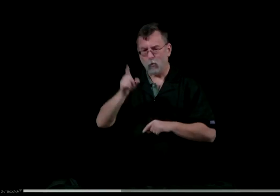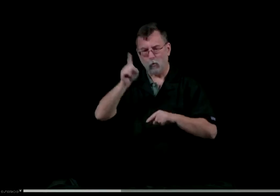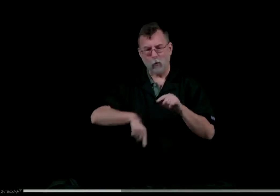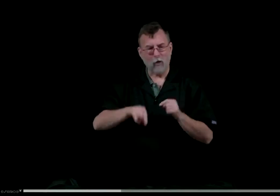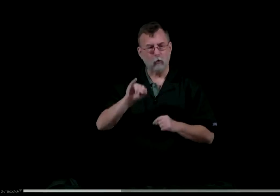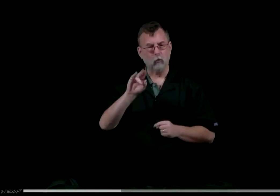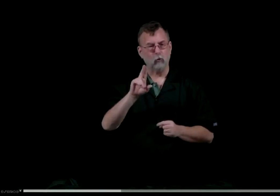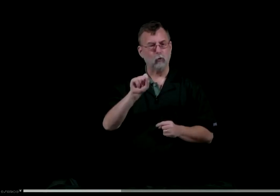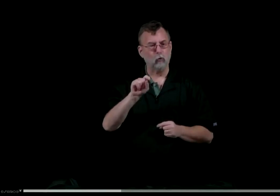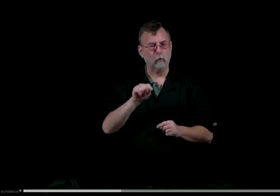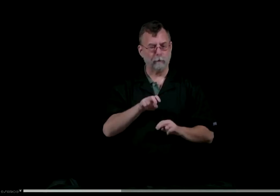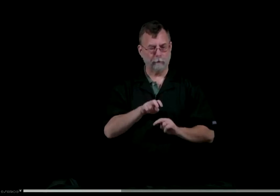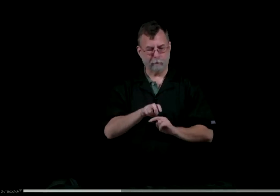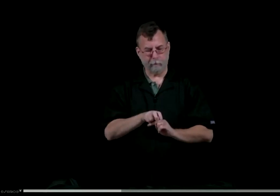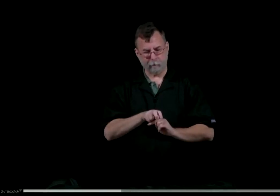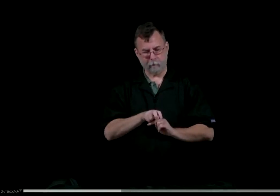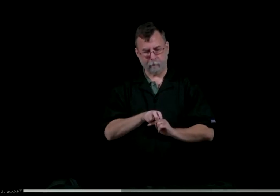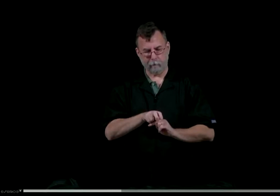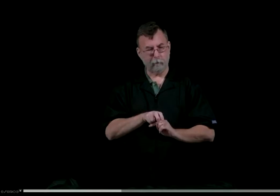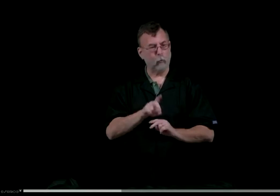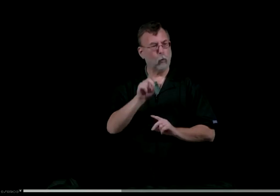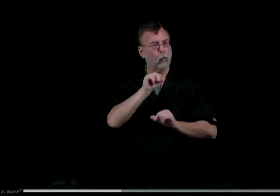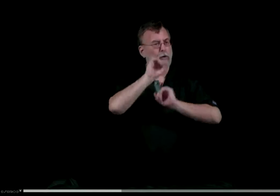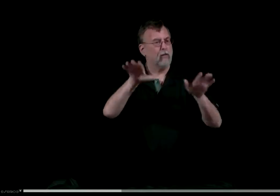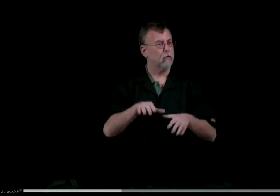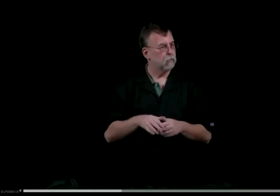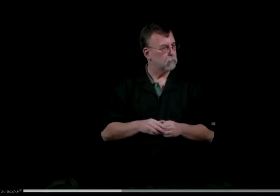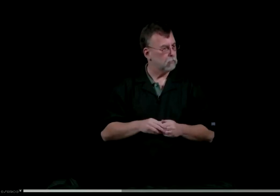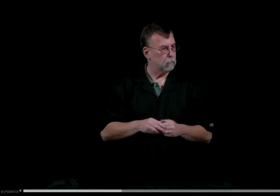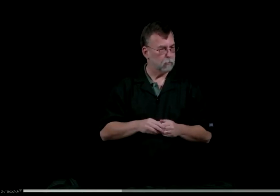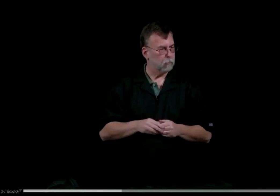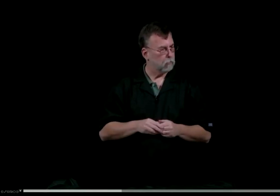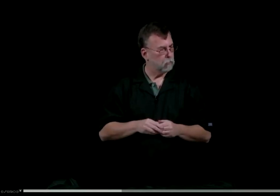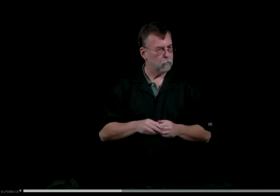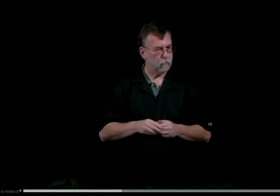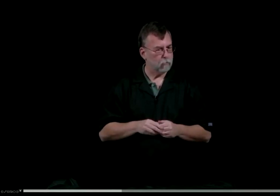So you keep trying. You can't just sit back and rest and do nothing.